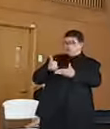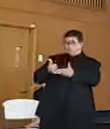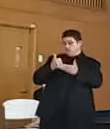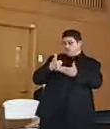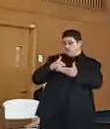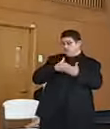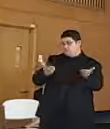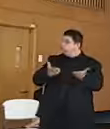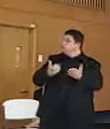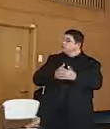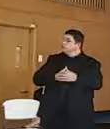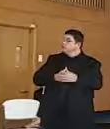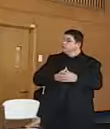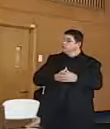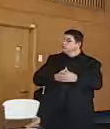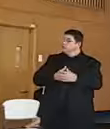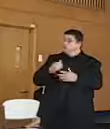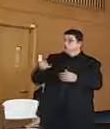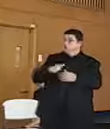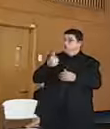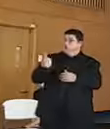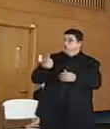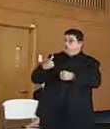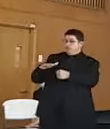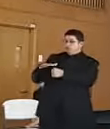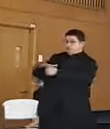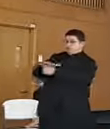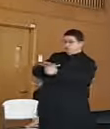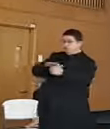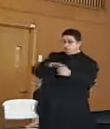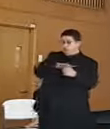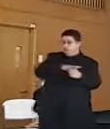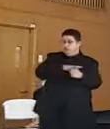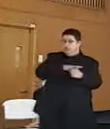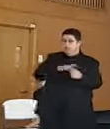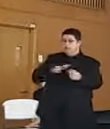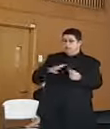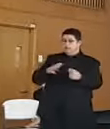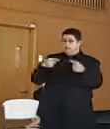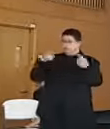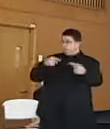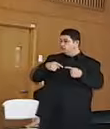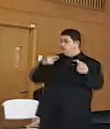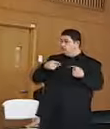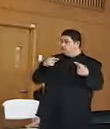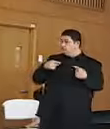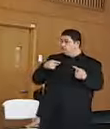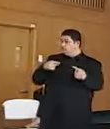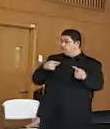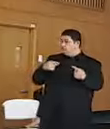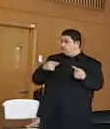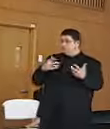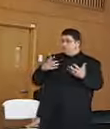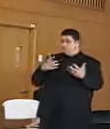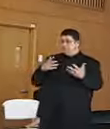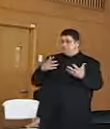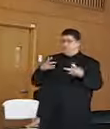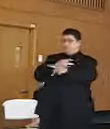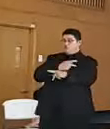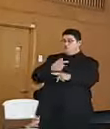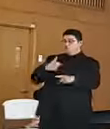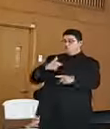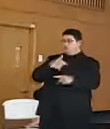region. Because there are other jurisdictions that are struggling, even at greater rates than ours